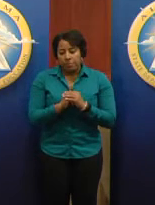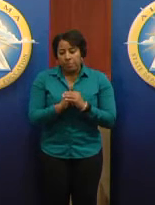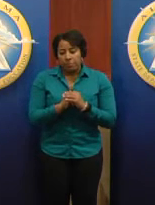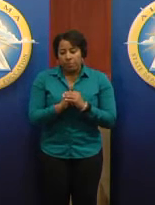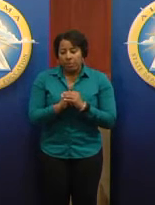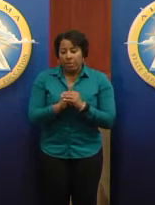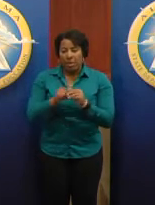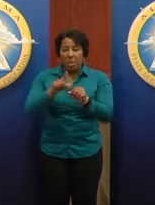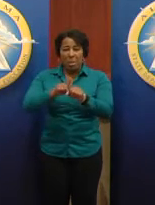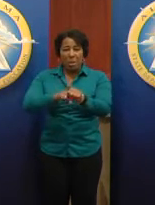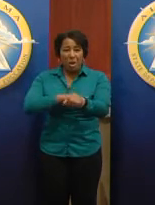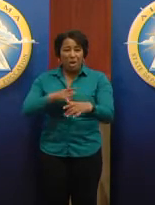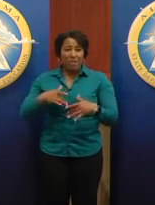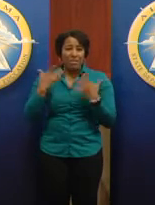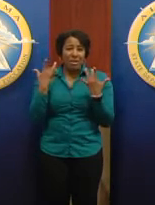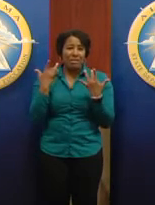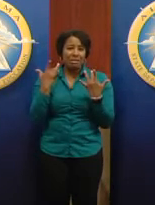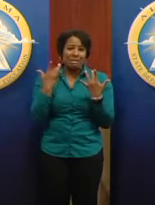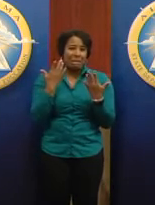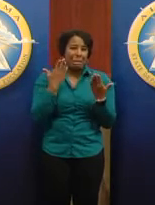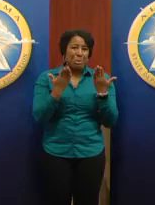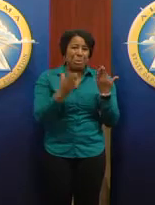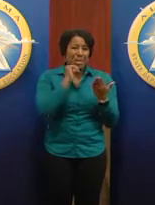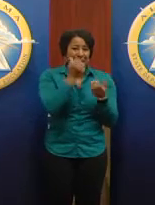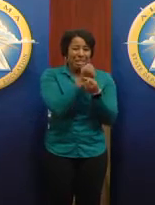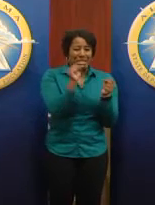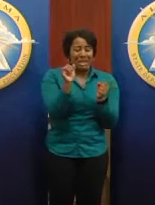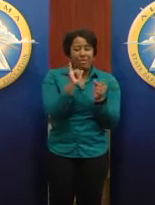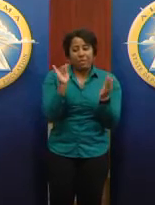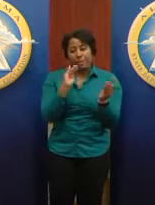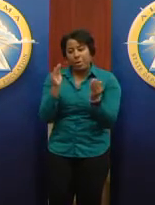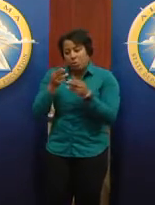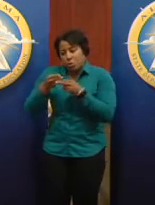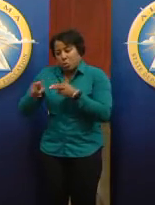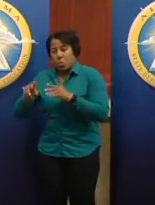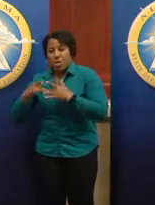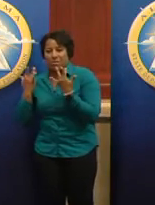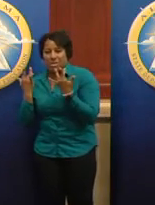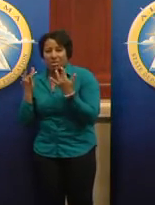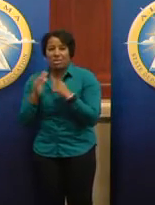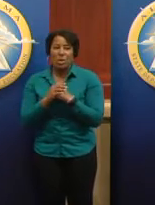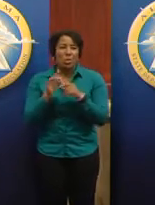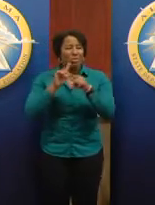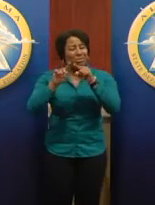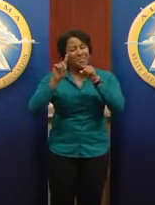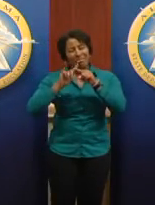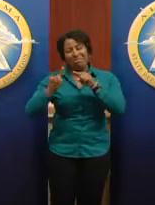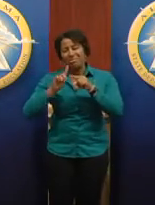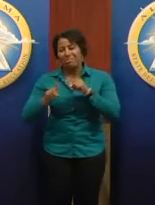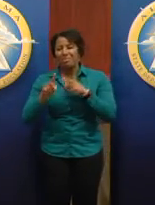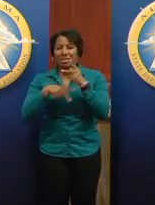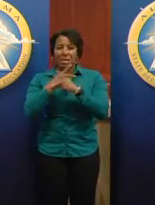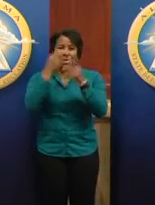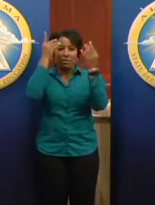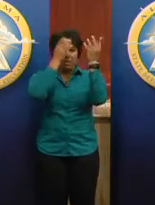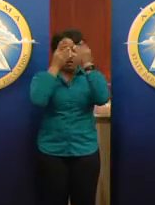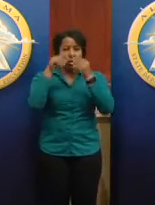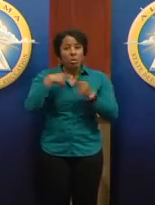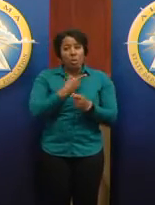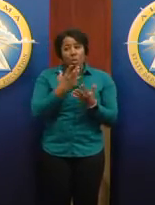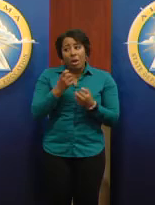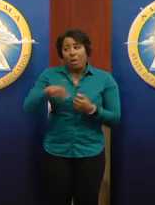are probably not going to be as safe as shorter duration events. So there's all kinds of considerations that we would encourage people to think